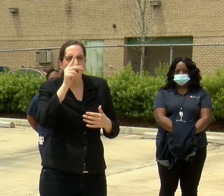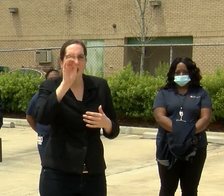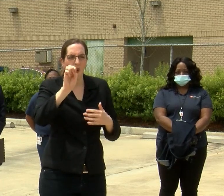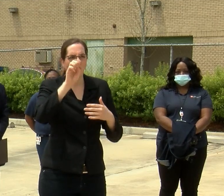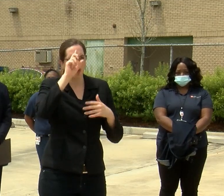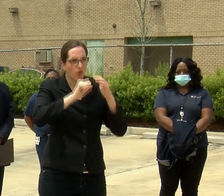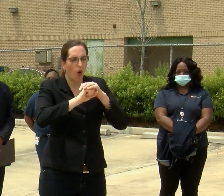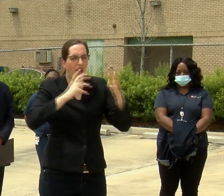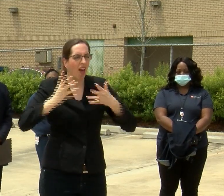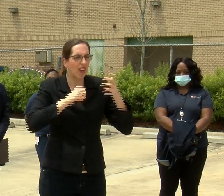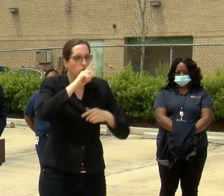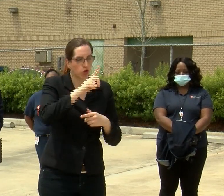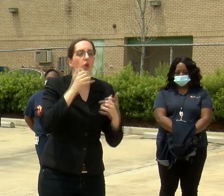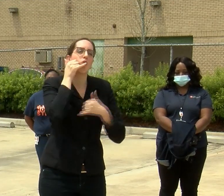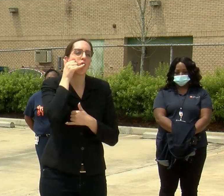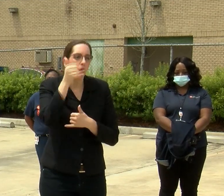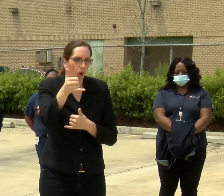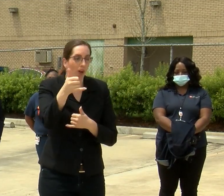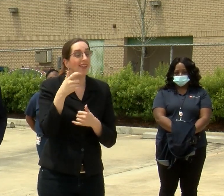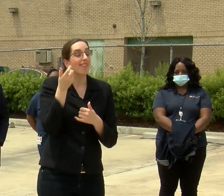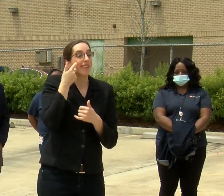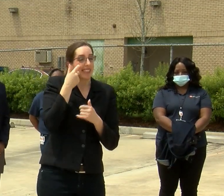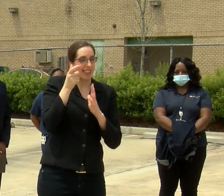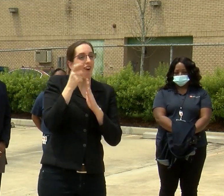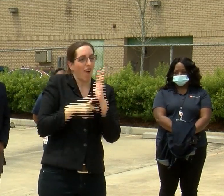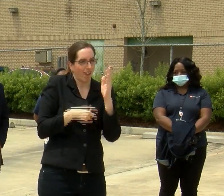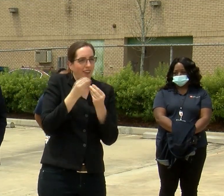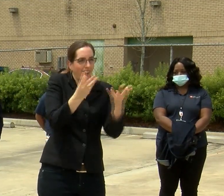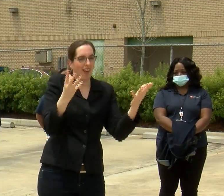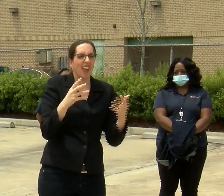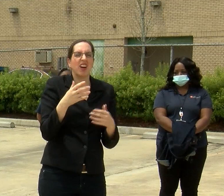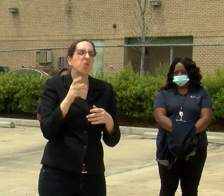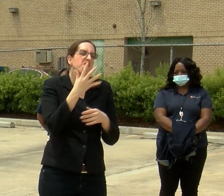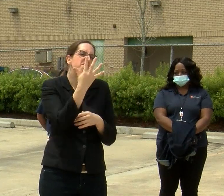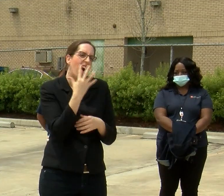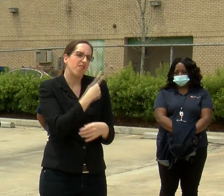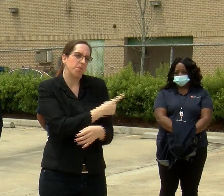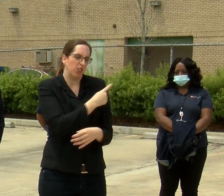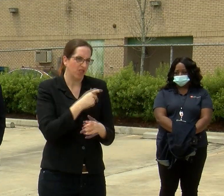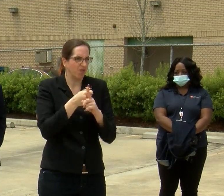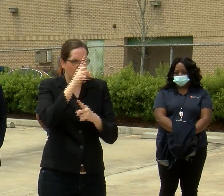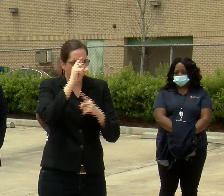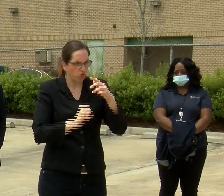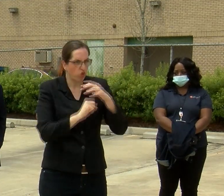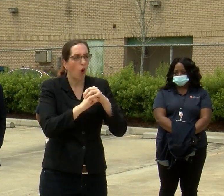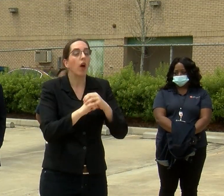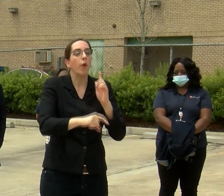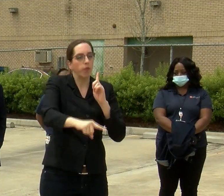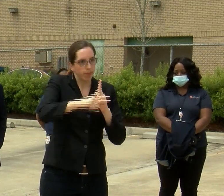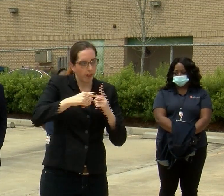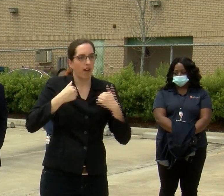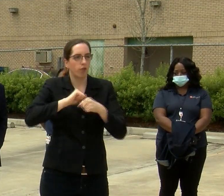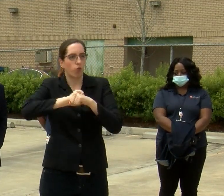you need to call. There was another article that was published actually just yesterday. It was a series of only 5 patients who had had strokes. They were all infected with the COVID